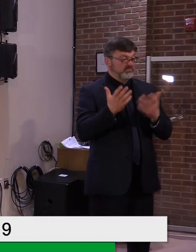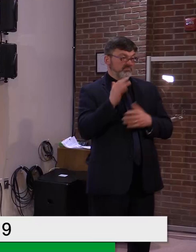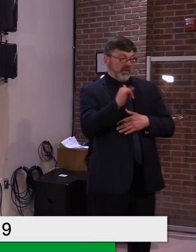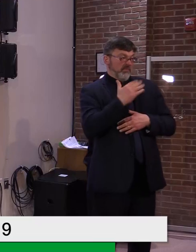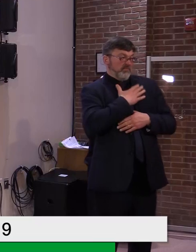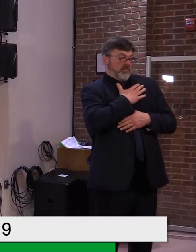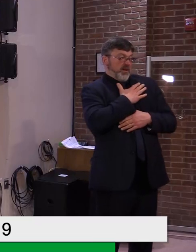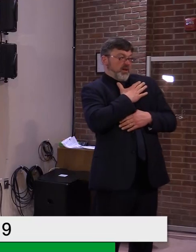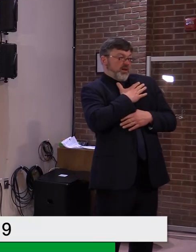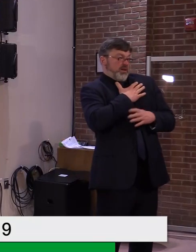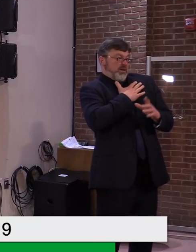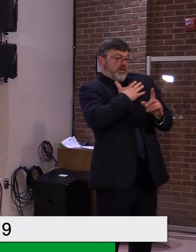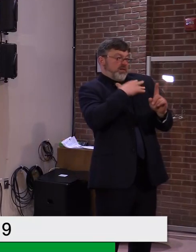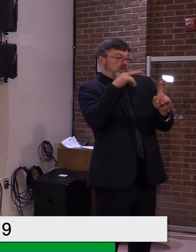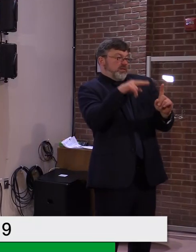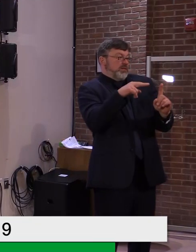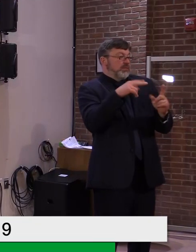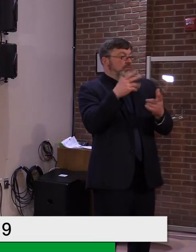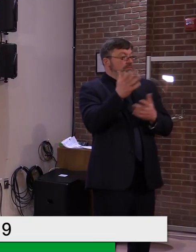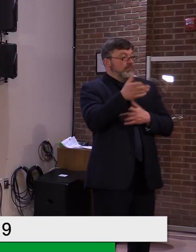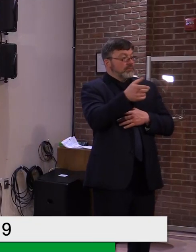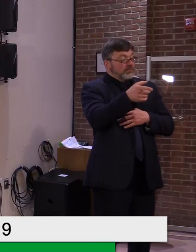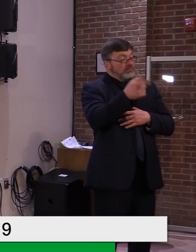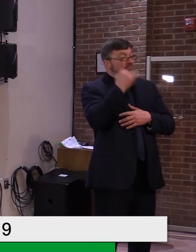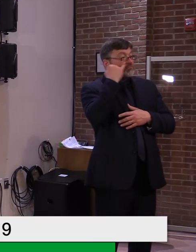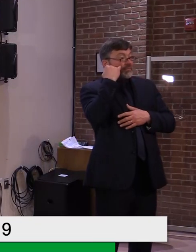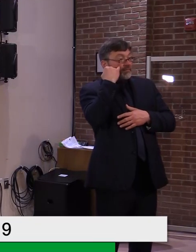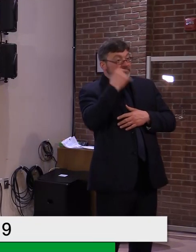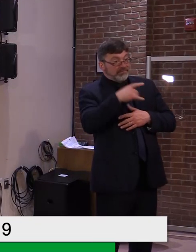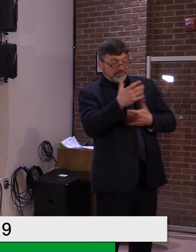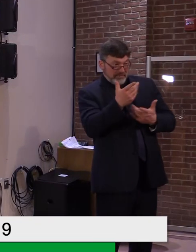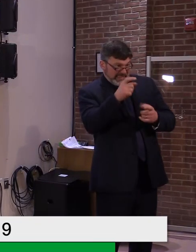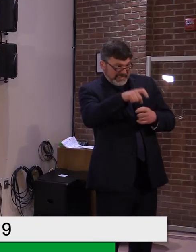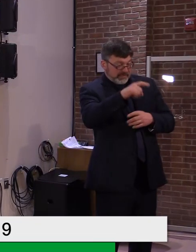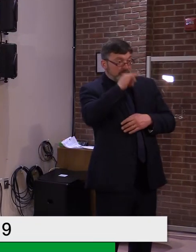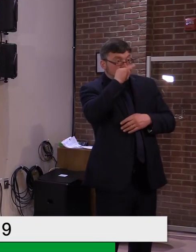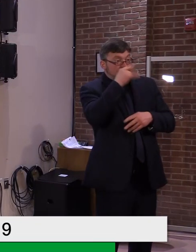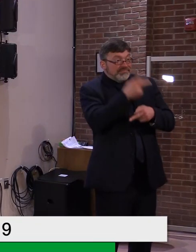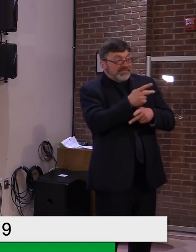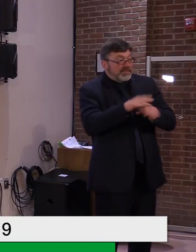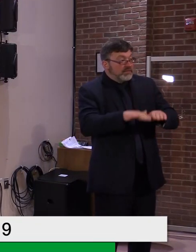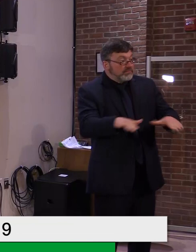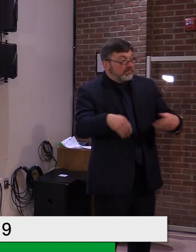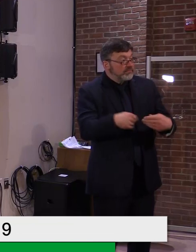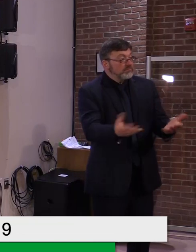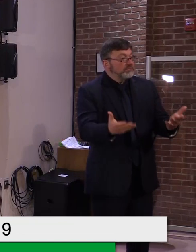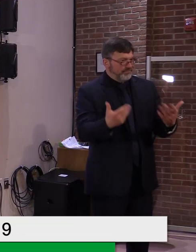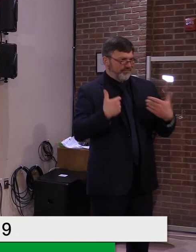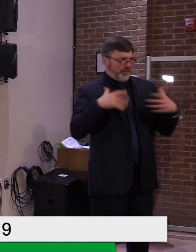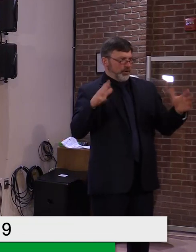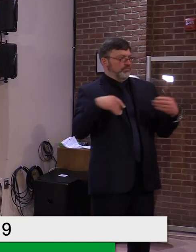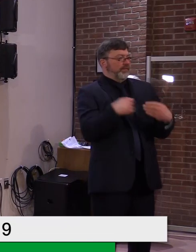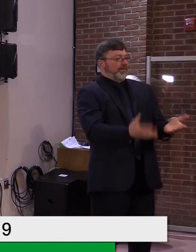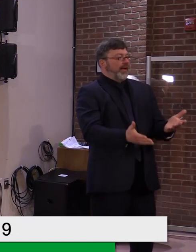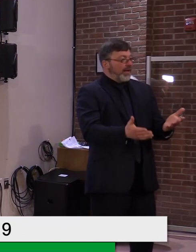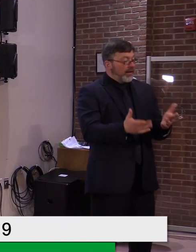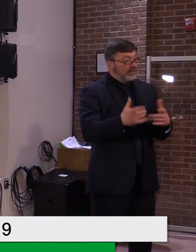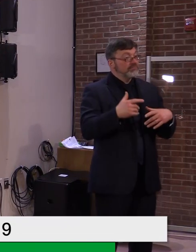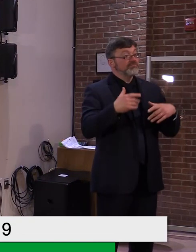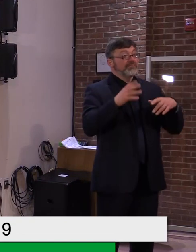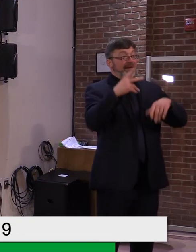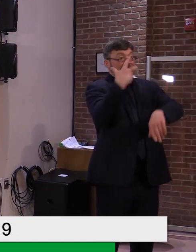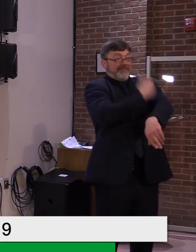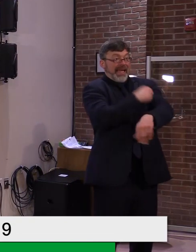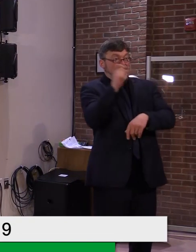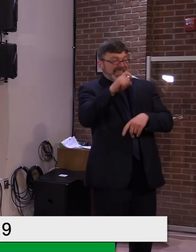childcare provided and we have an opportunity for people to be vaccinated, it's difficult